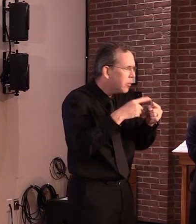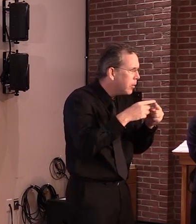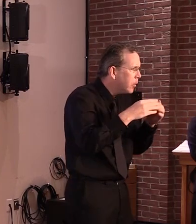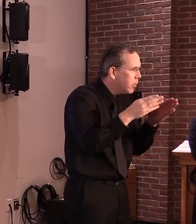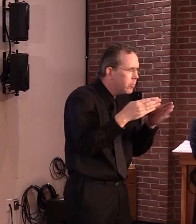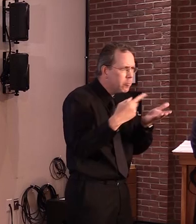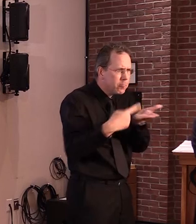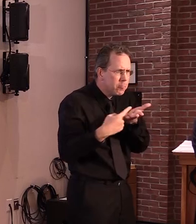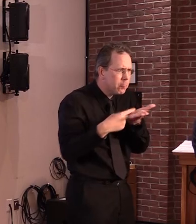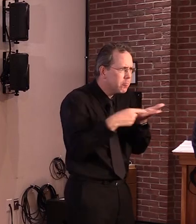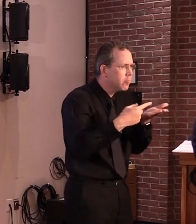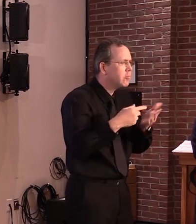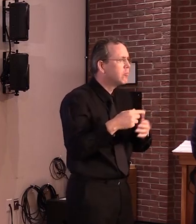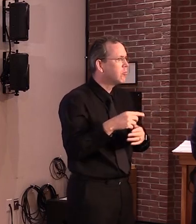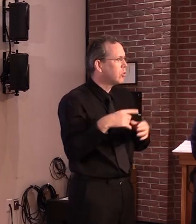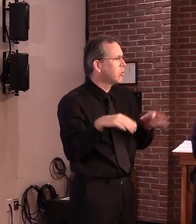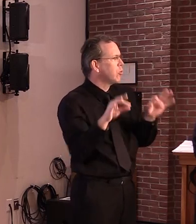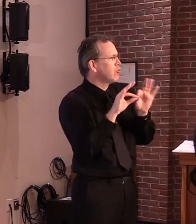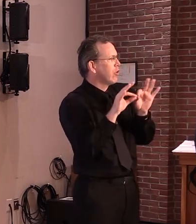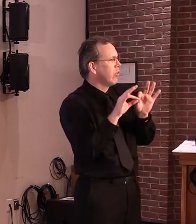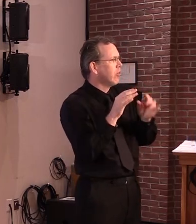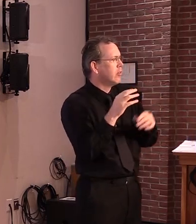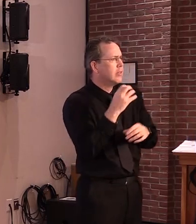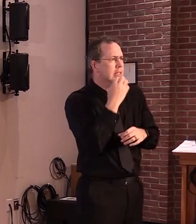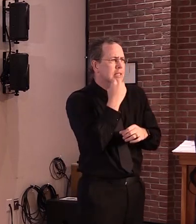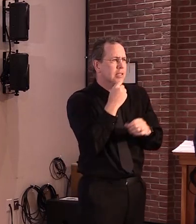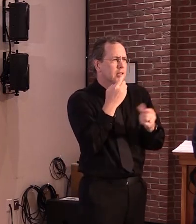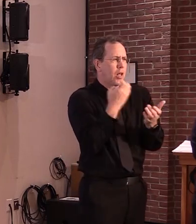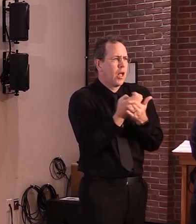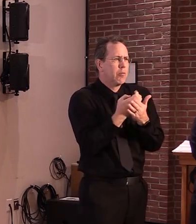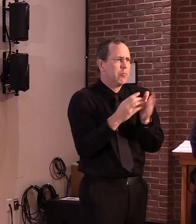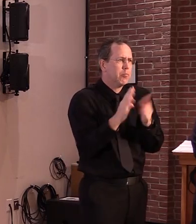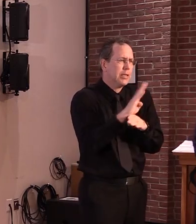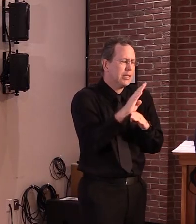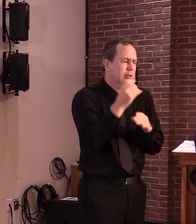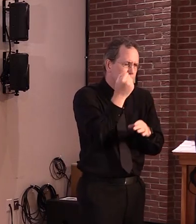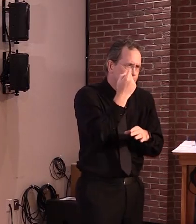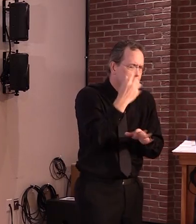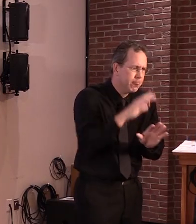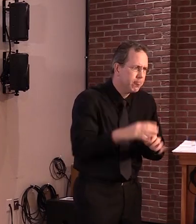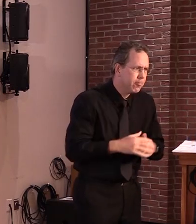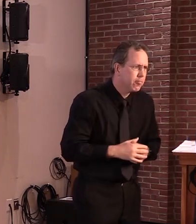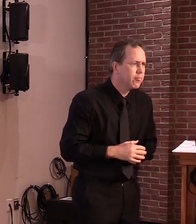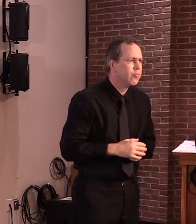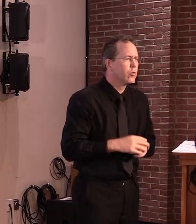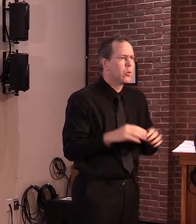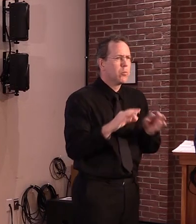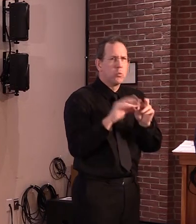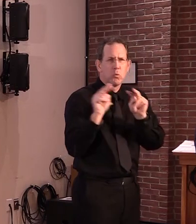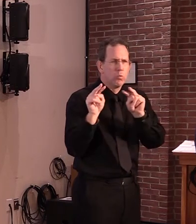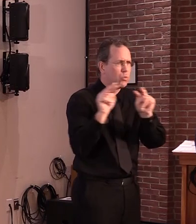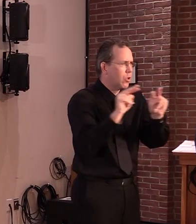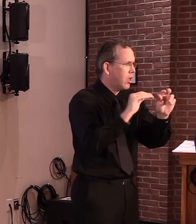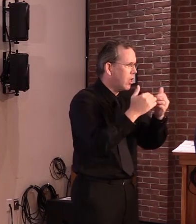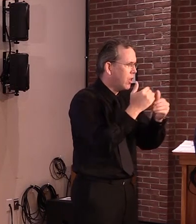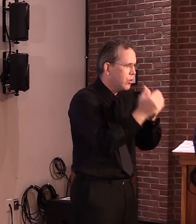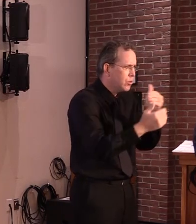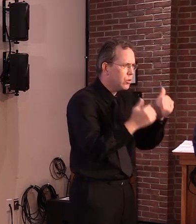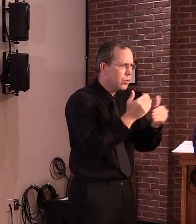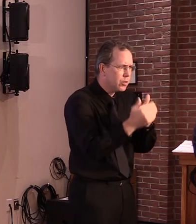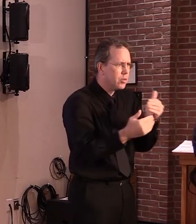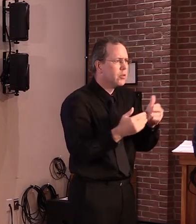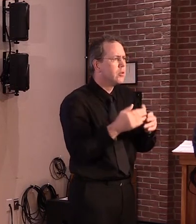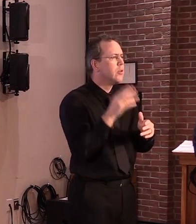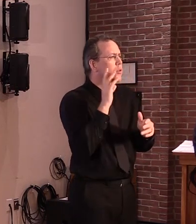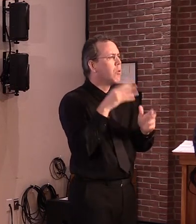economy. Accordingly, we plan to incorporate the trends and forecasts of our neighbors into our weekly briefings going forward. As